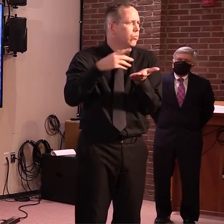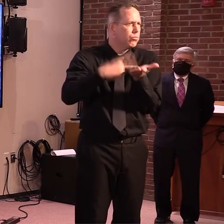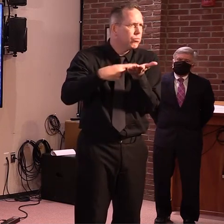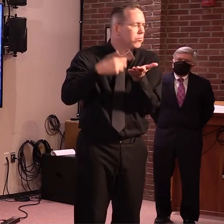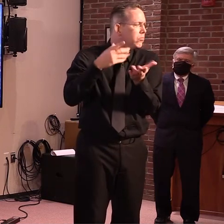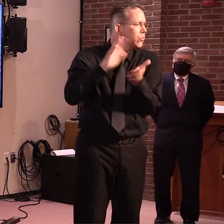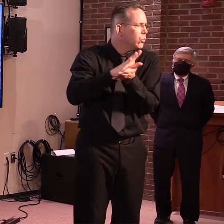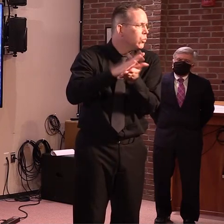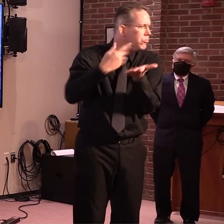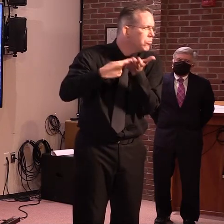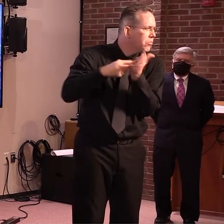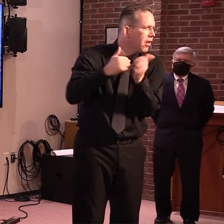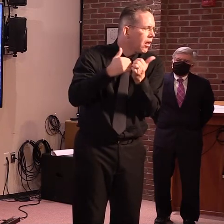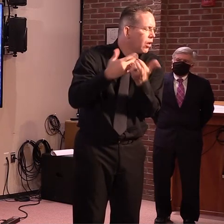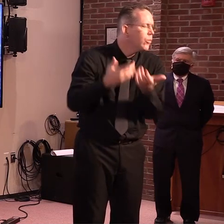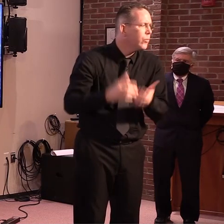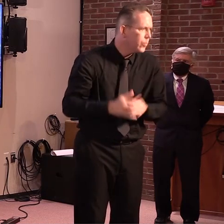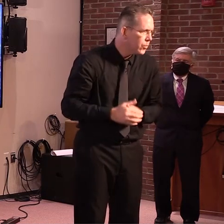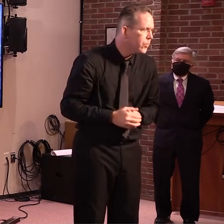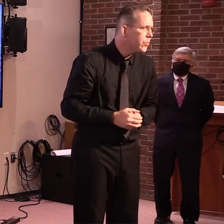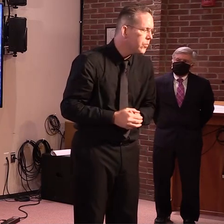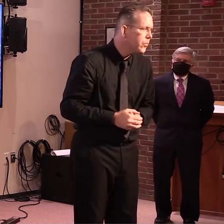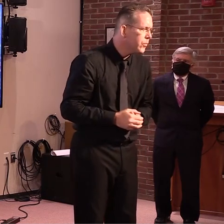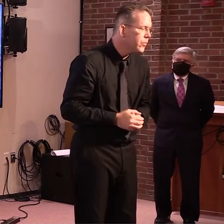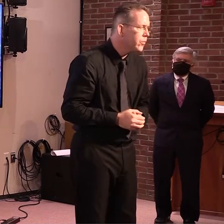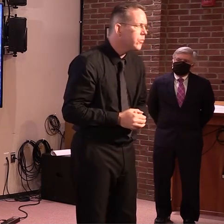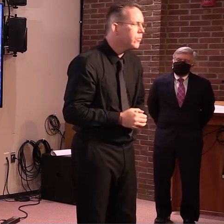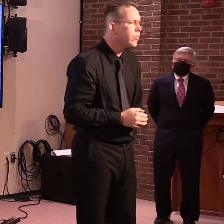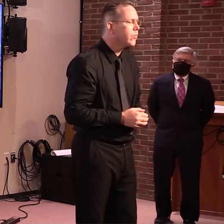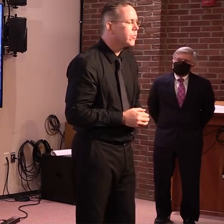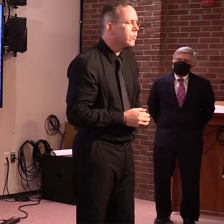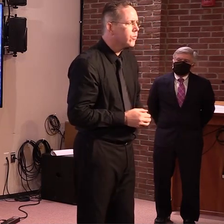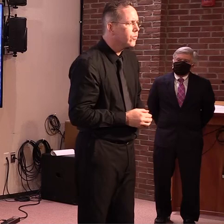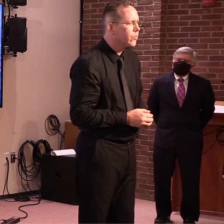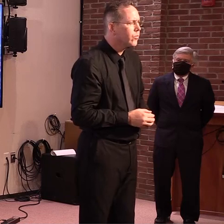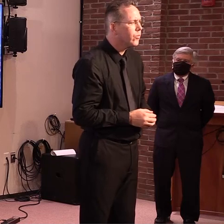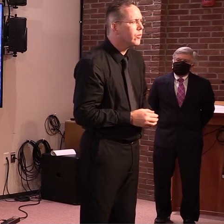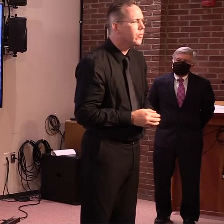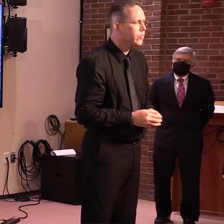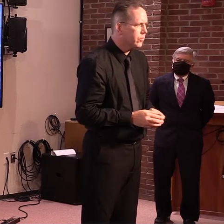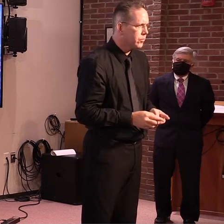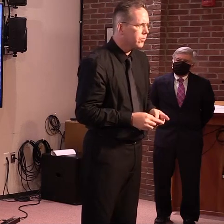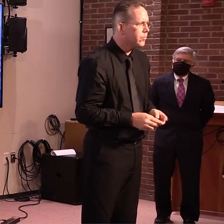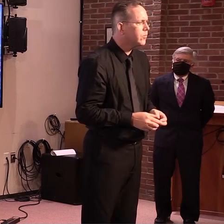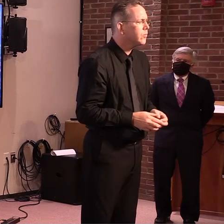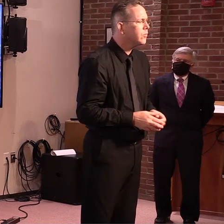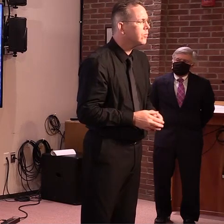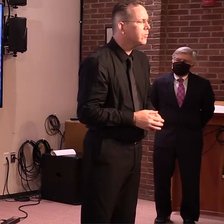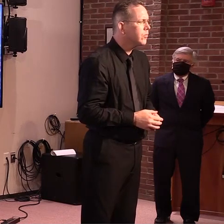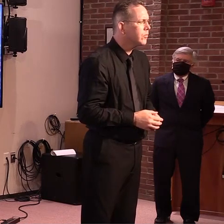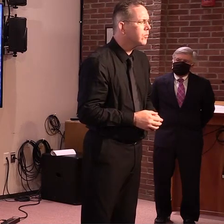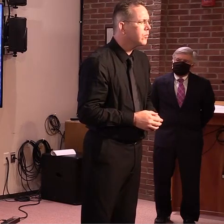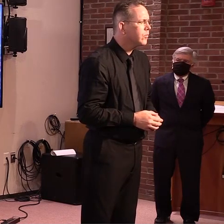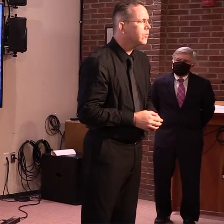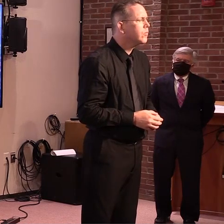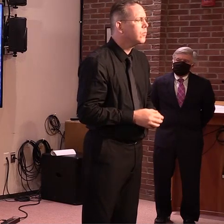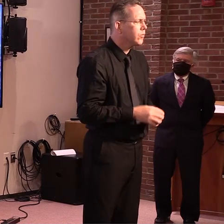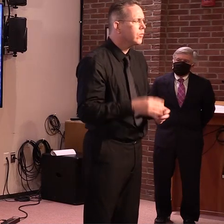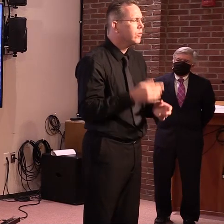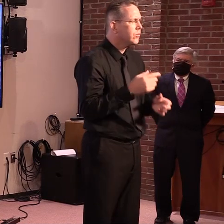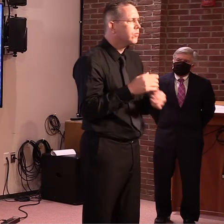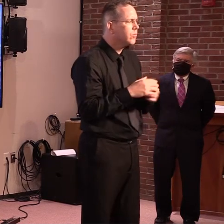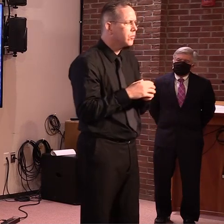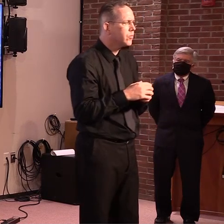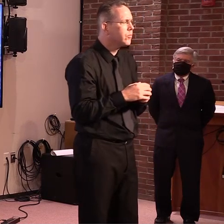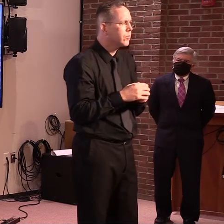make masks mandatory for students, for faculty and staff, but optional for students, if I understood correctly. I was